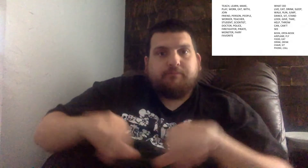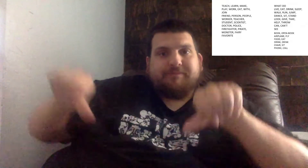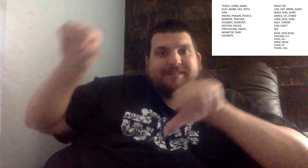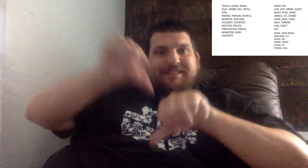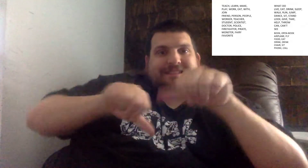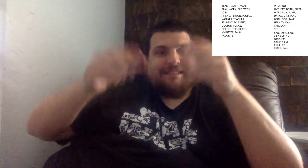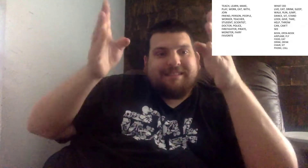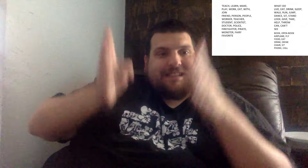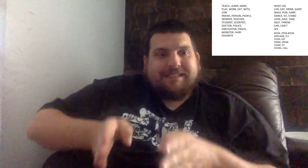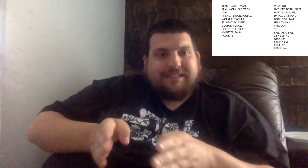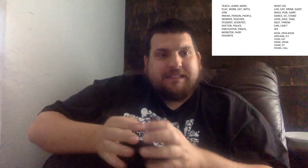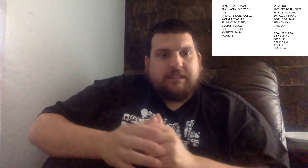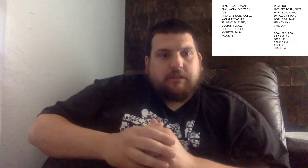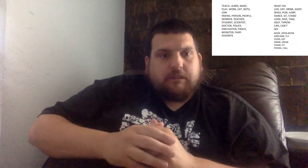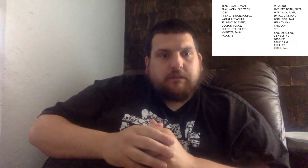student, scientist,